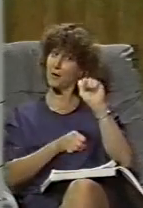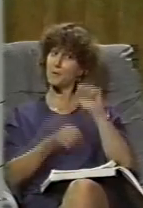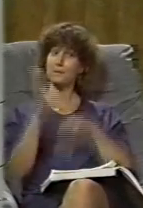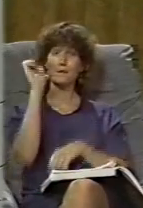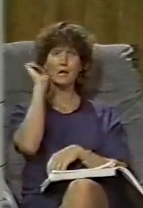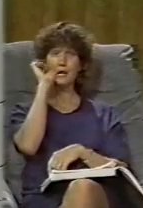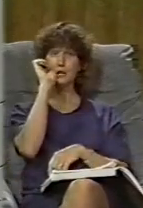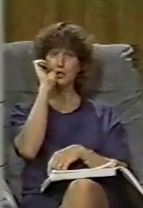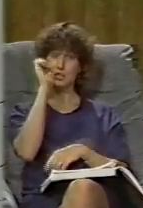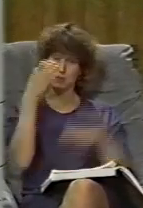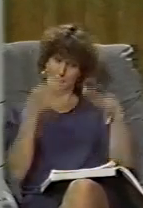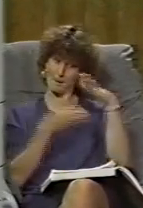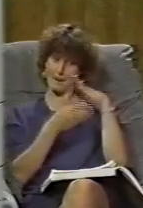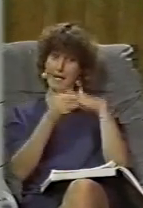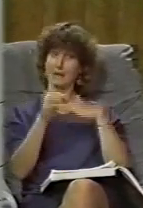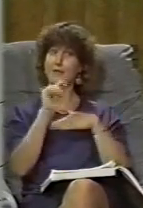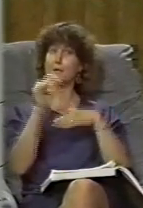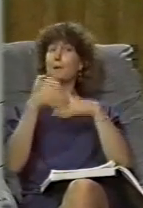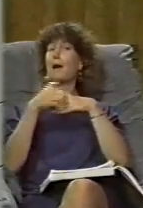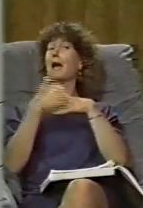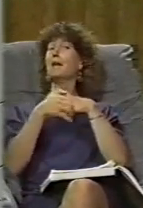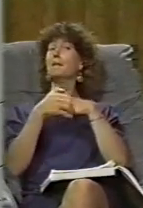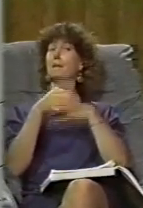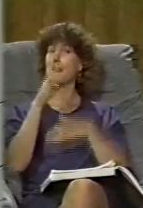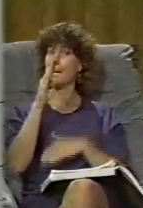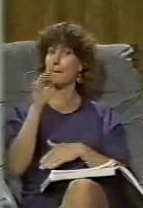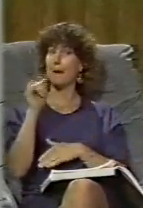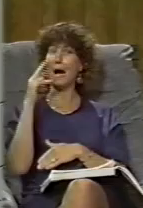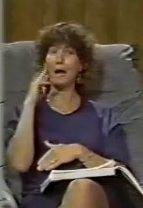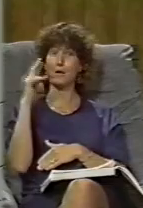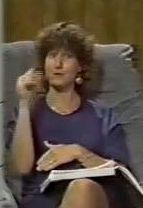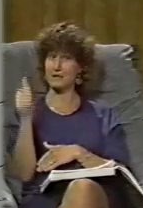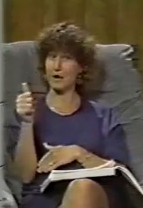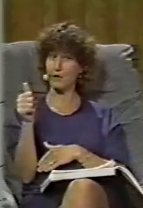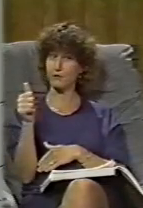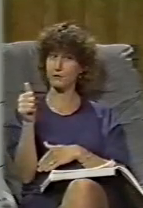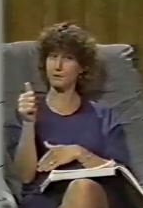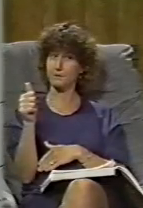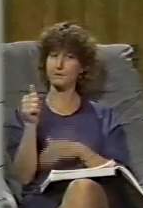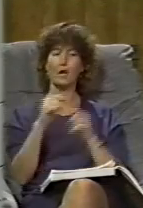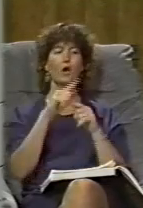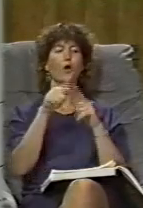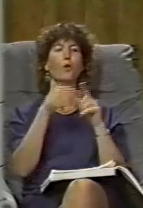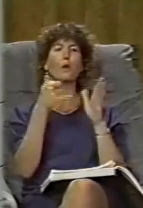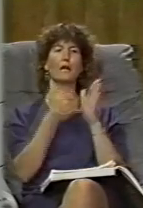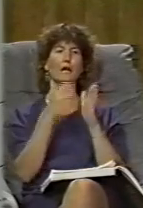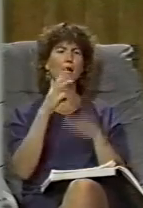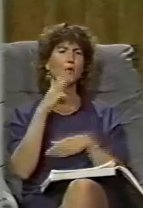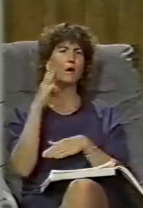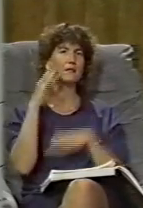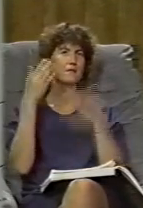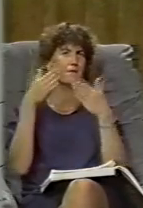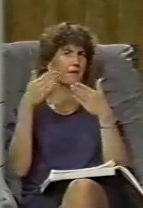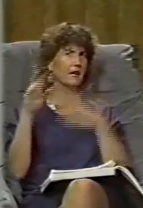So she baked the bread by herself. When it was